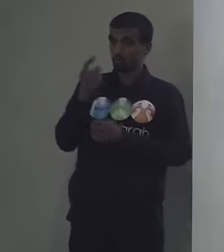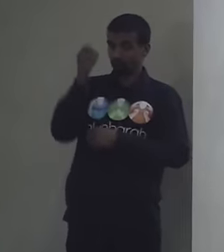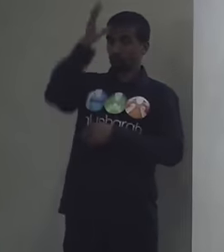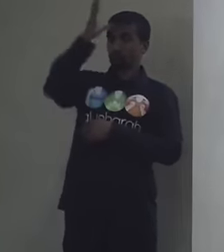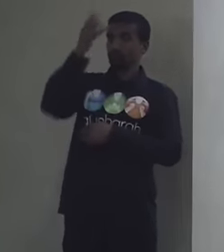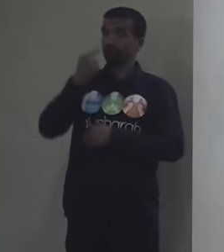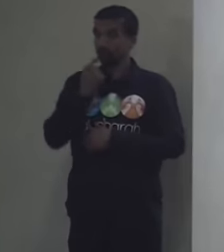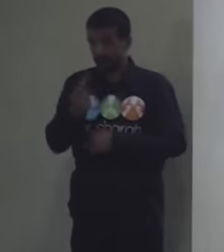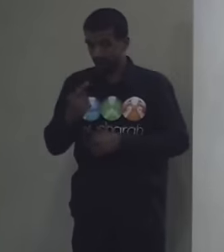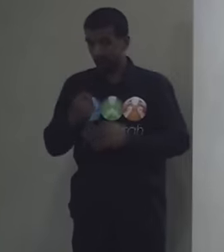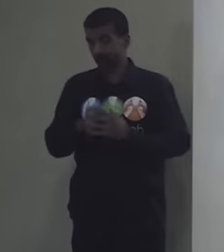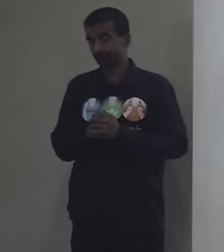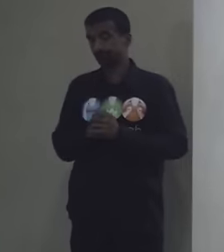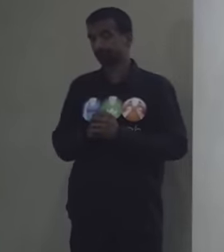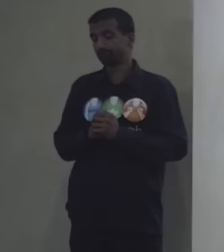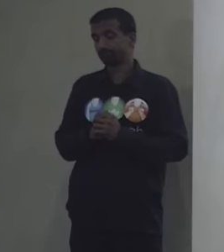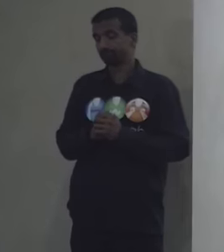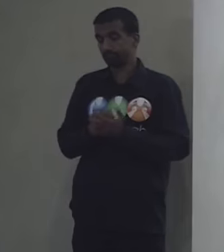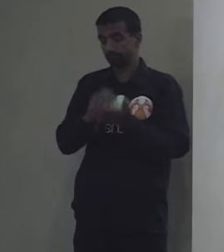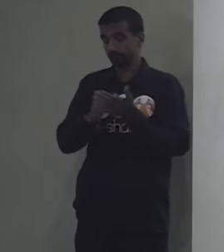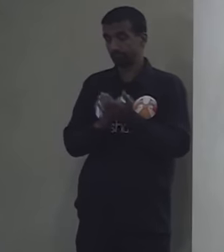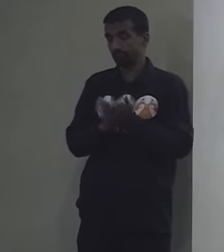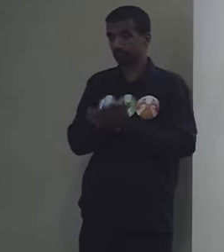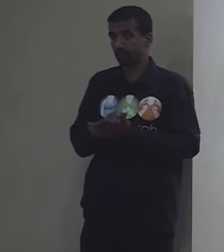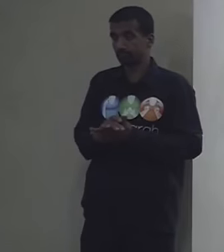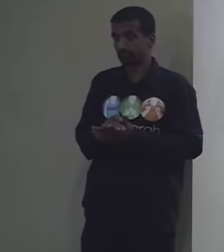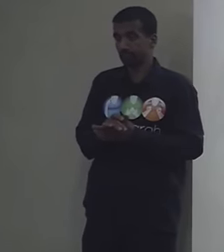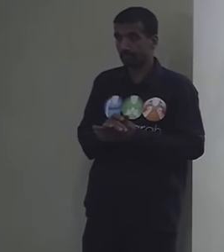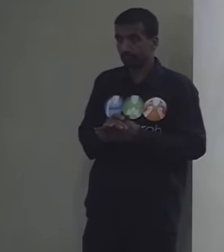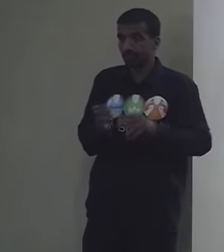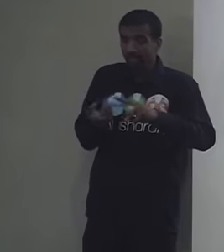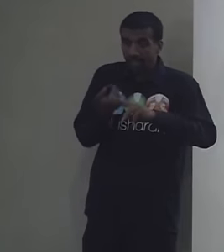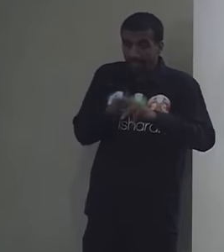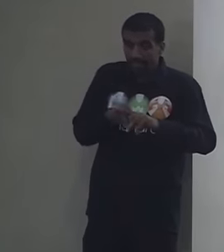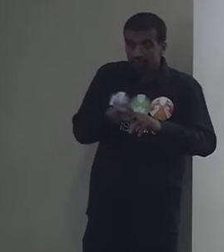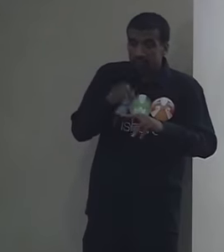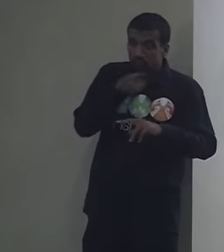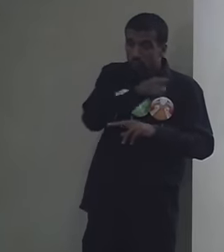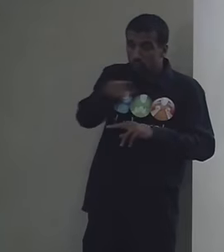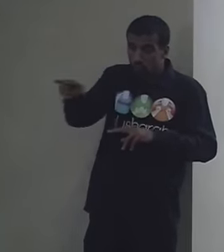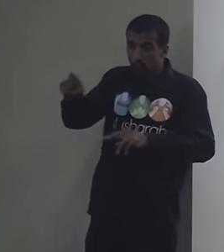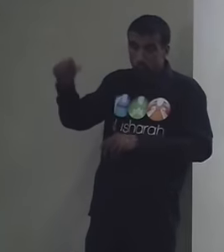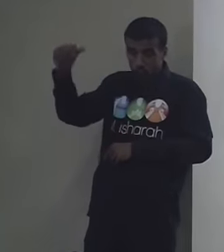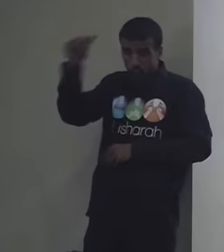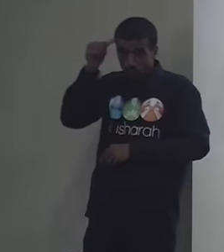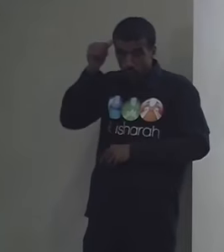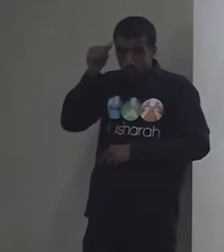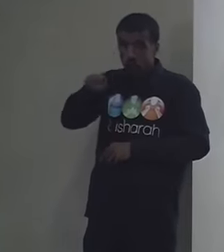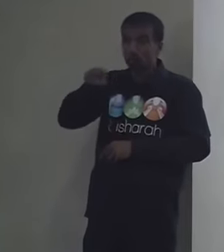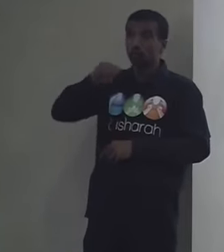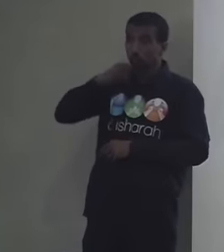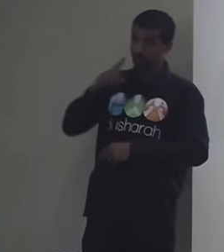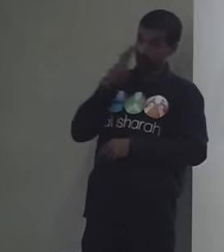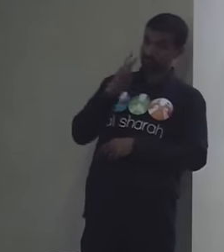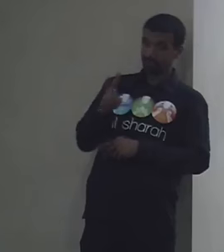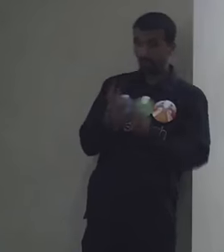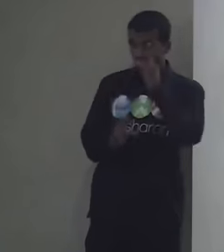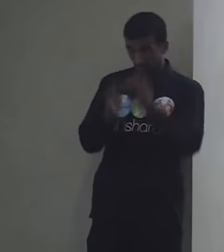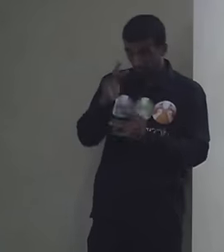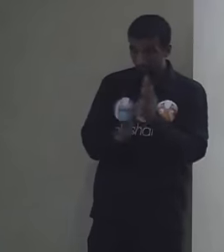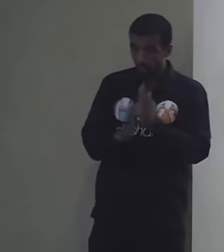ayah is a maf'ul of the previous ayah, which means, had you only known with entire conviction that you will see hell. I